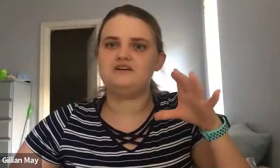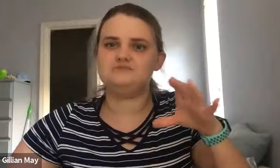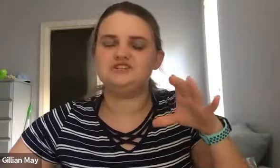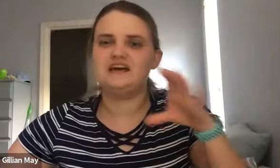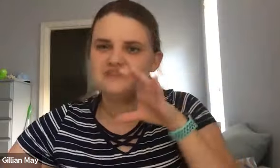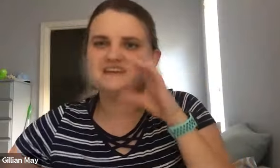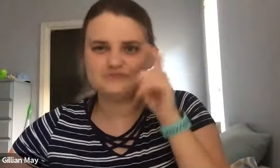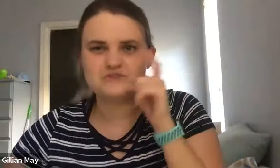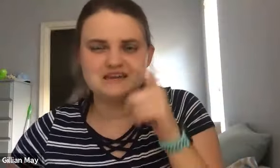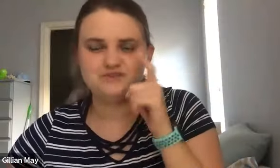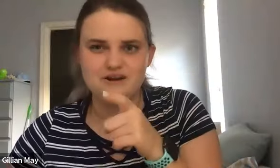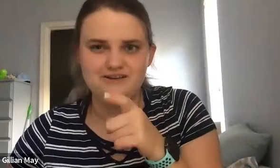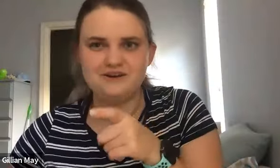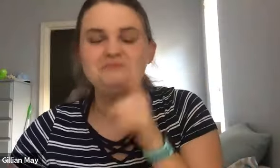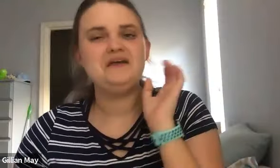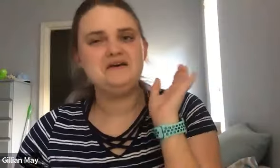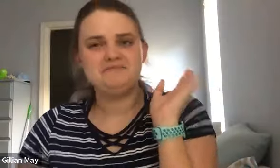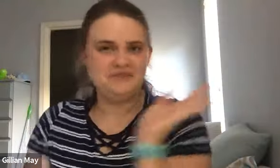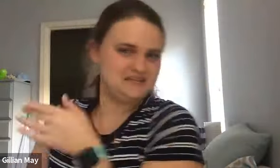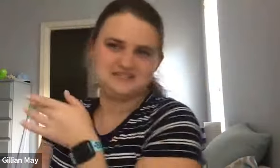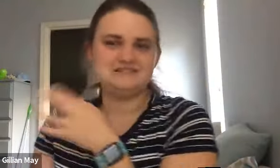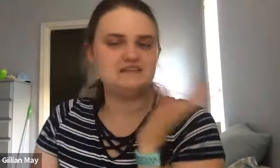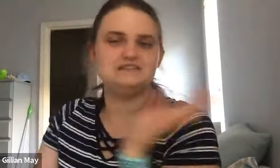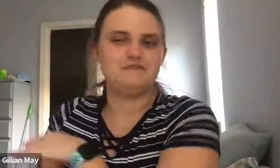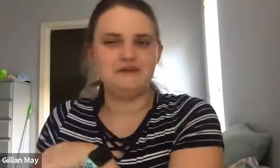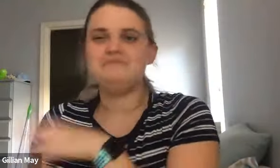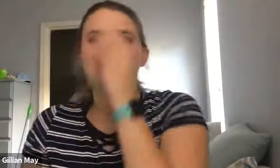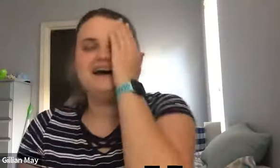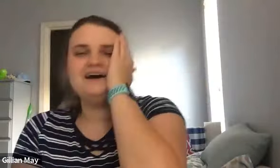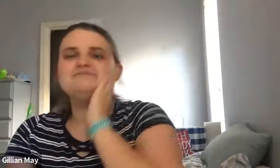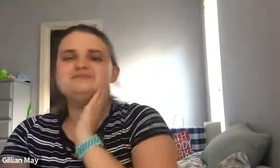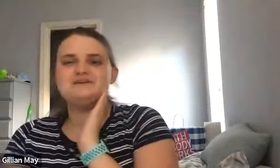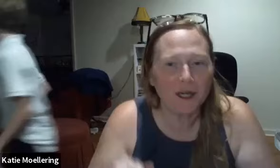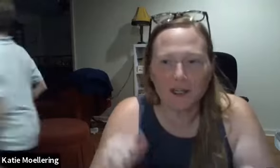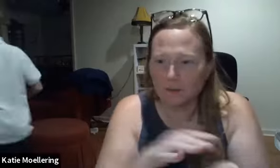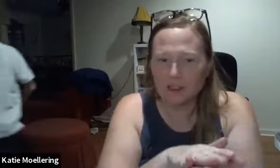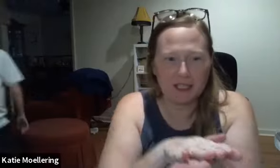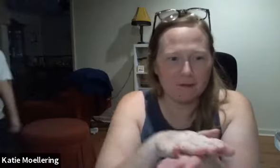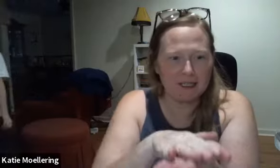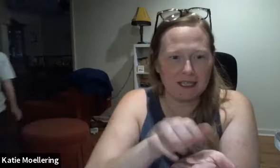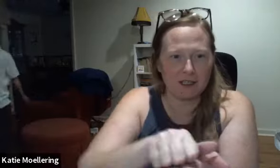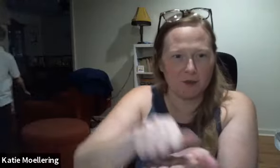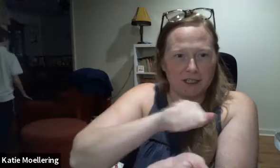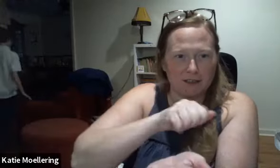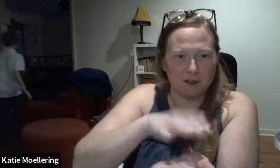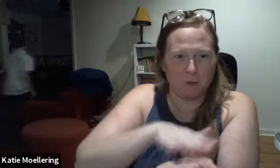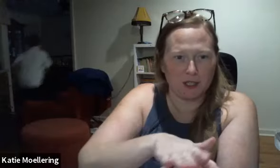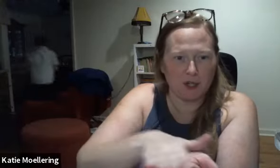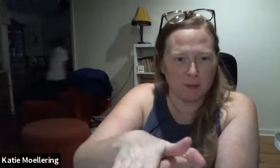cards machines. I think it's for the sign for credit card, but that's a different thing. Well, the old credit card machine was the thing that you were like, you put the carbon